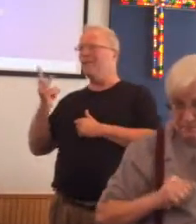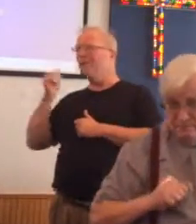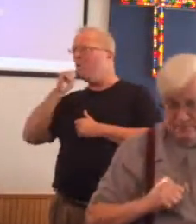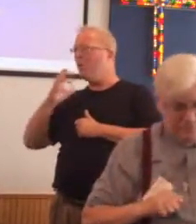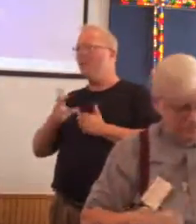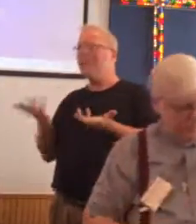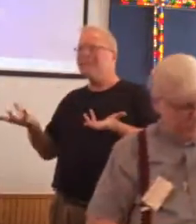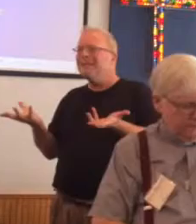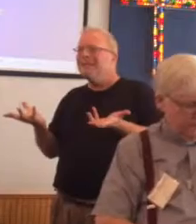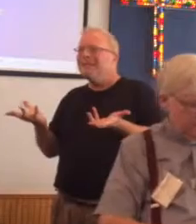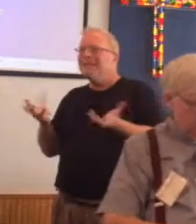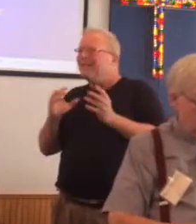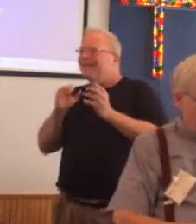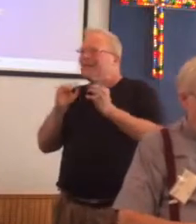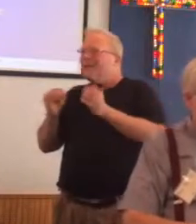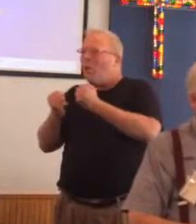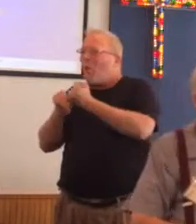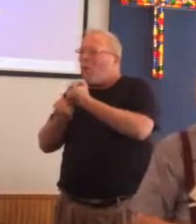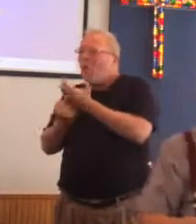Naomi.